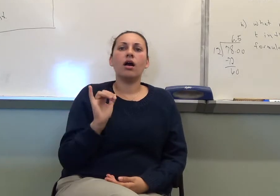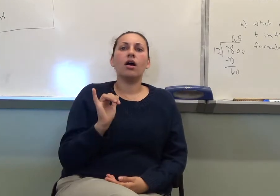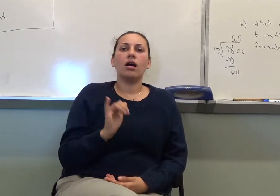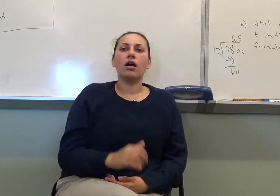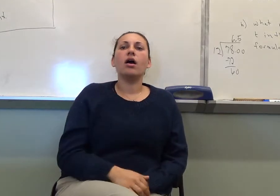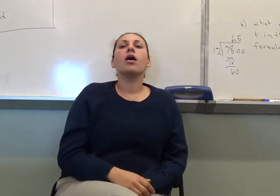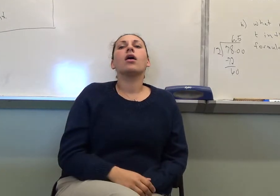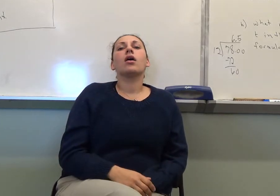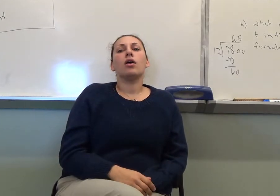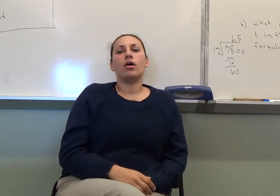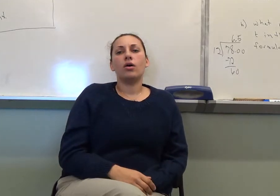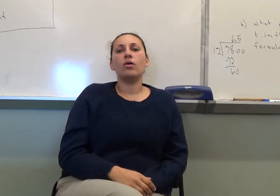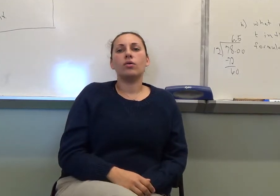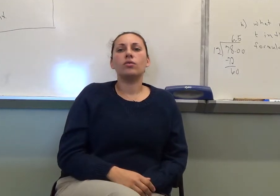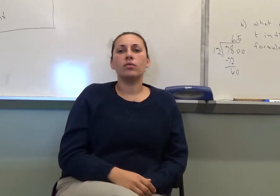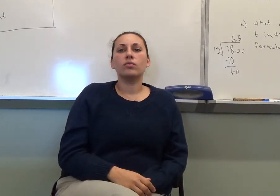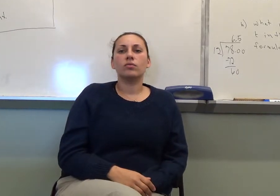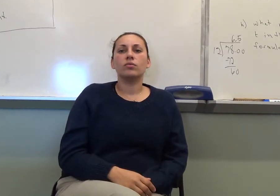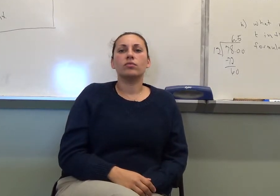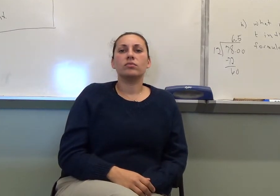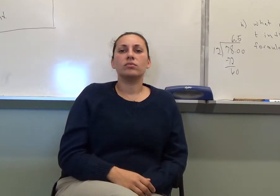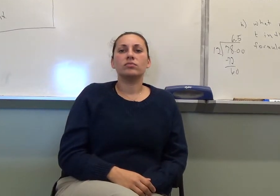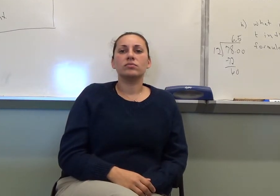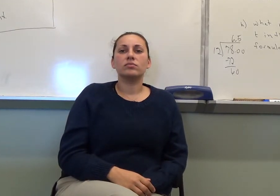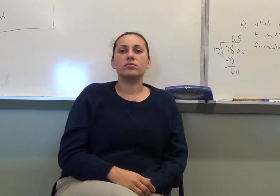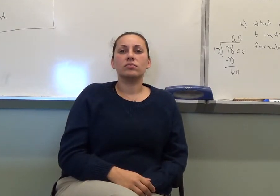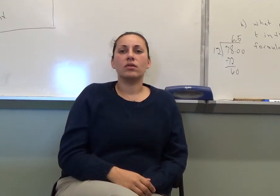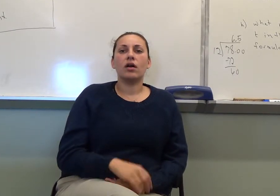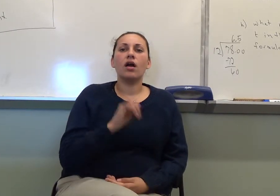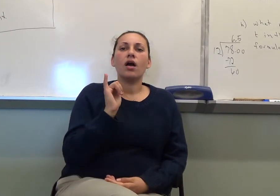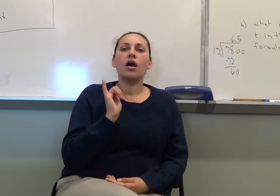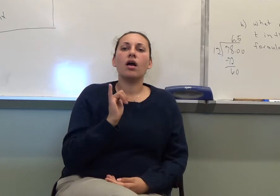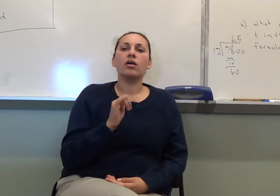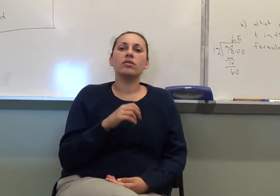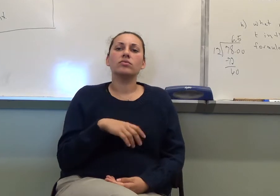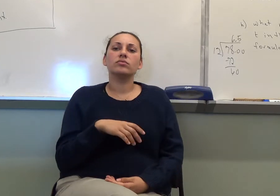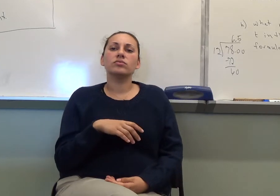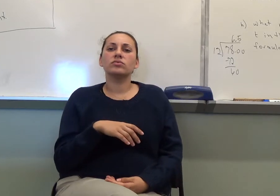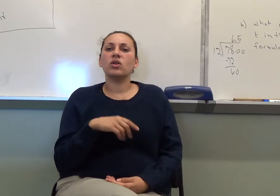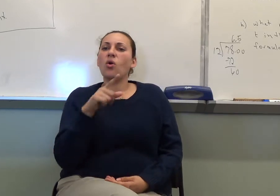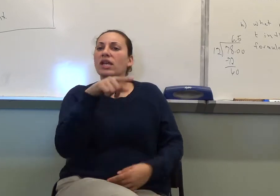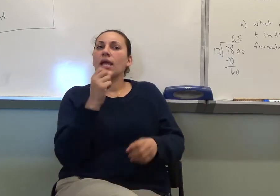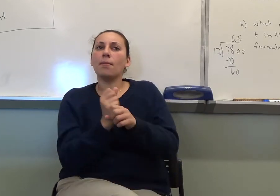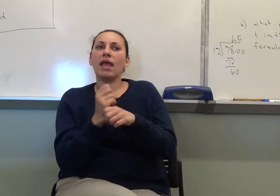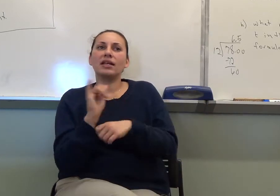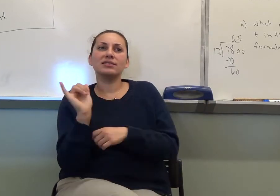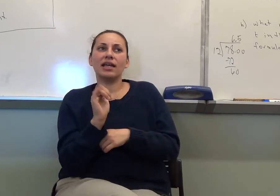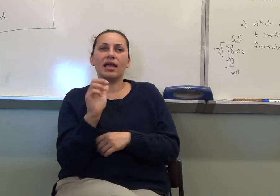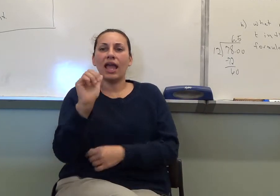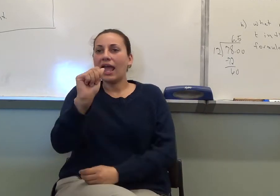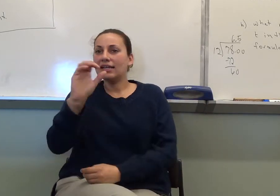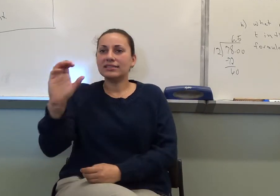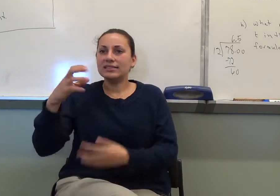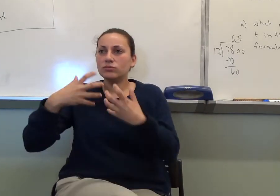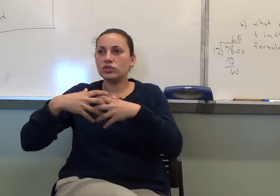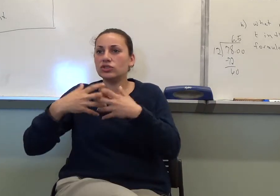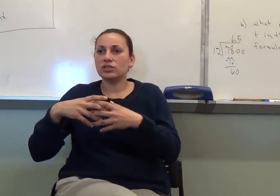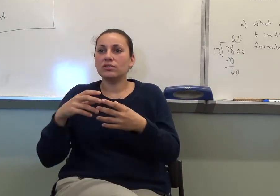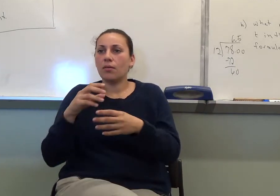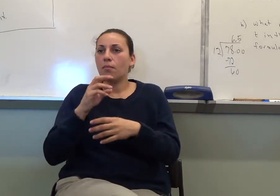The only thing that is changing is the interest rate, right? So let's go ahead and figure this out.